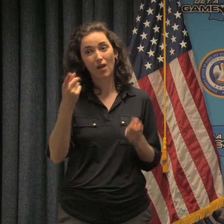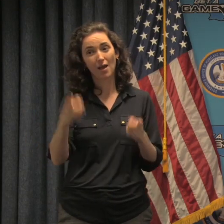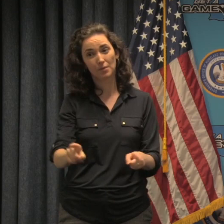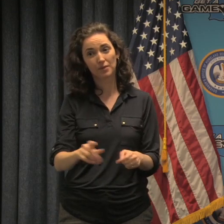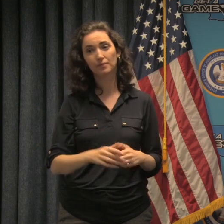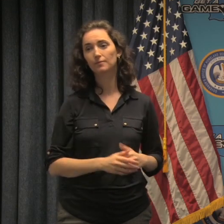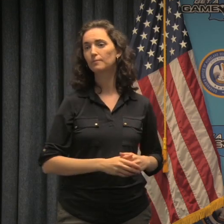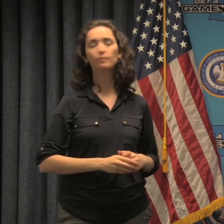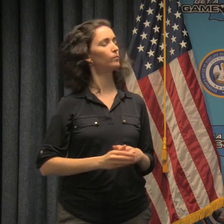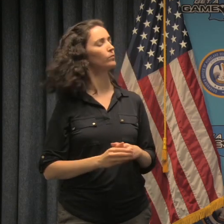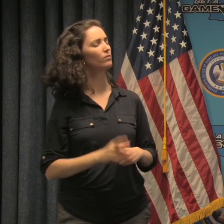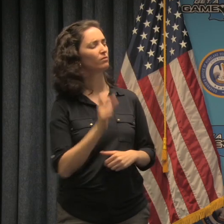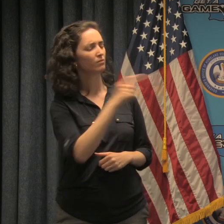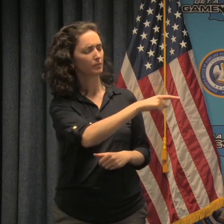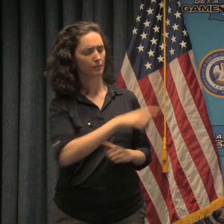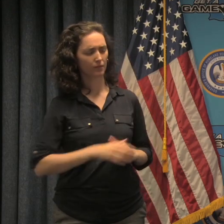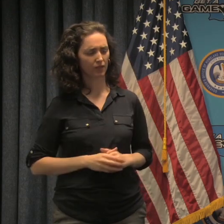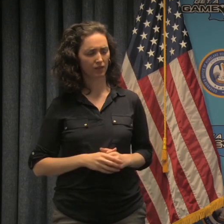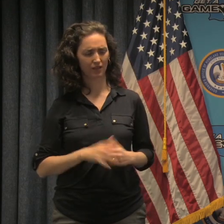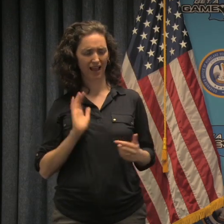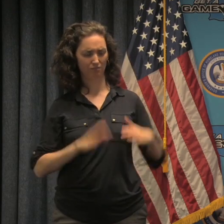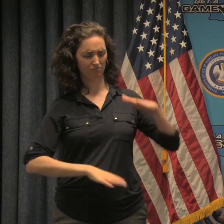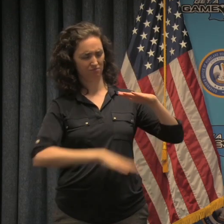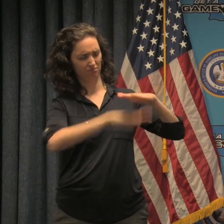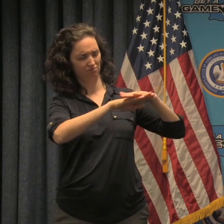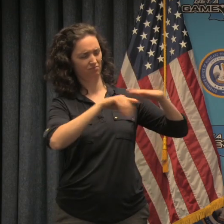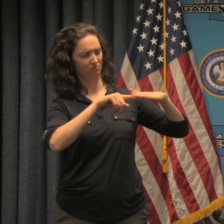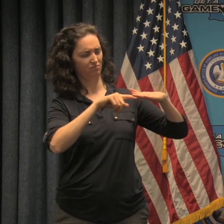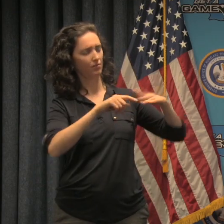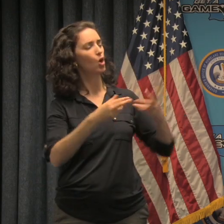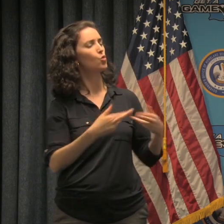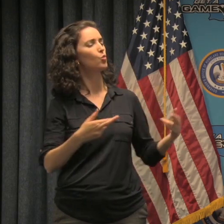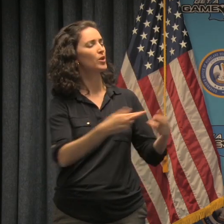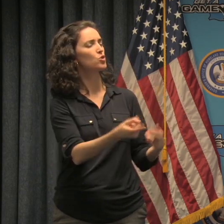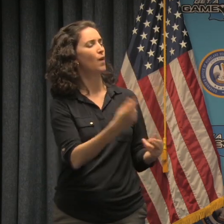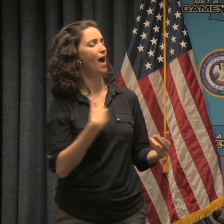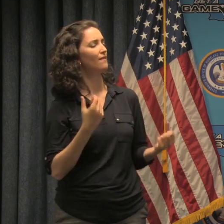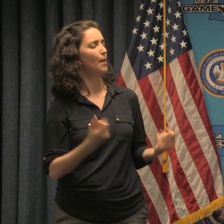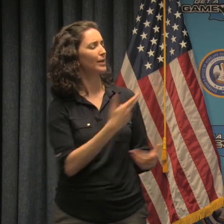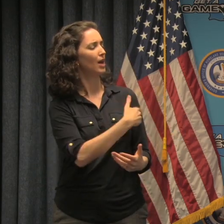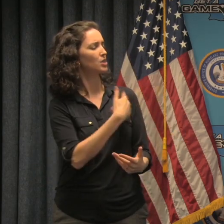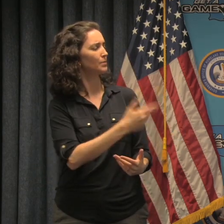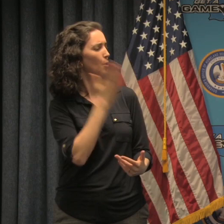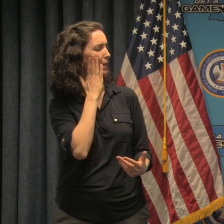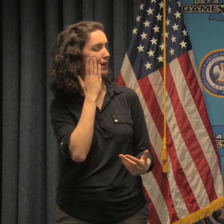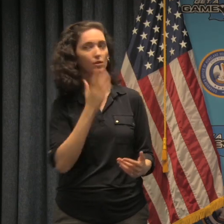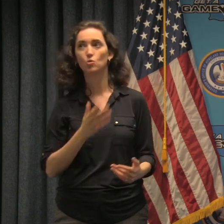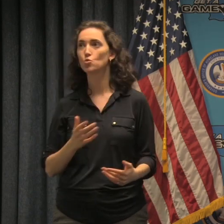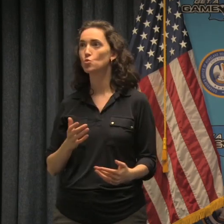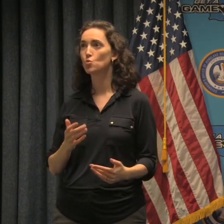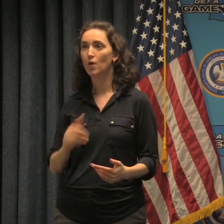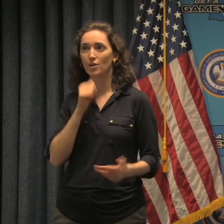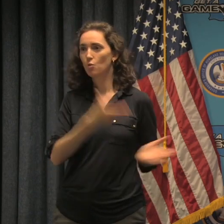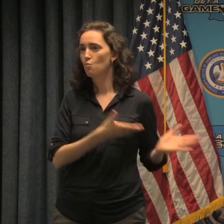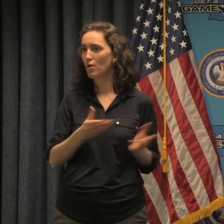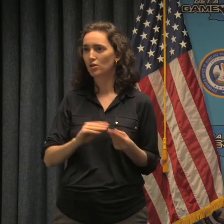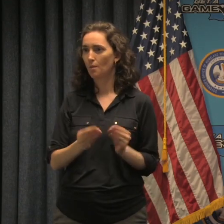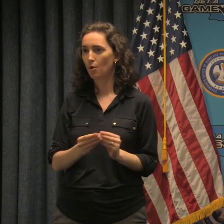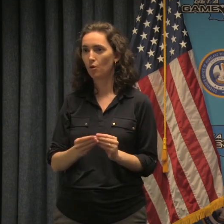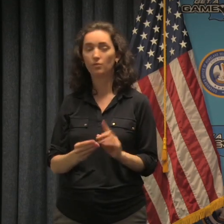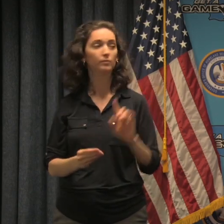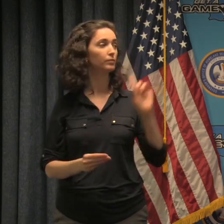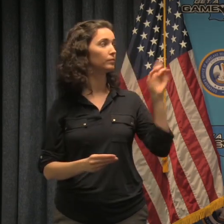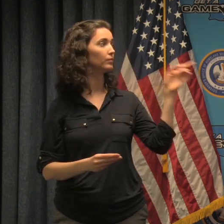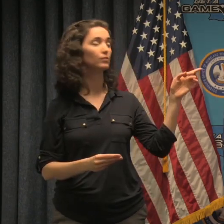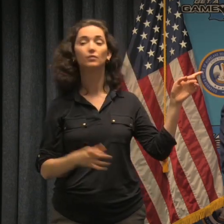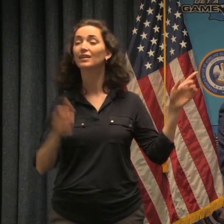our capacity? How many hospital beds do we have in Region 1? Oh, I didn't bring that information here with me today, and It changes. I